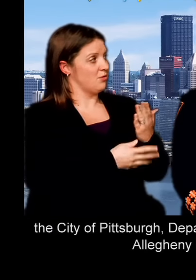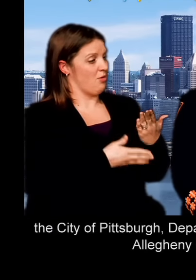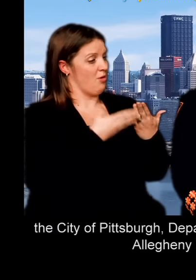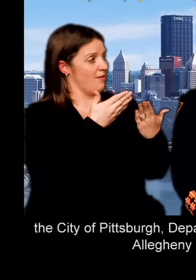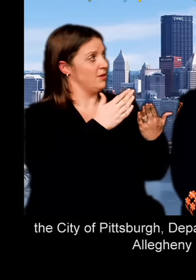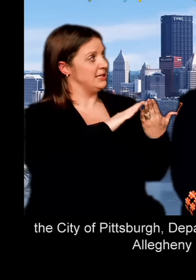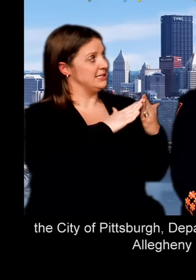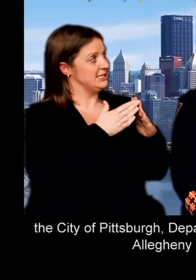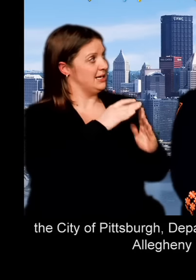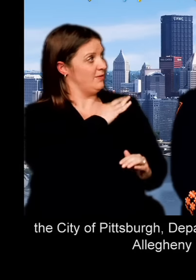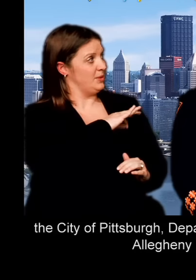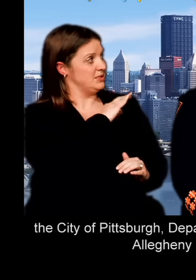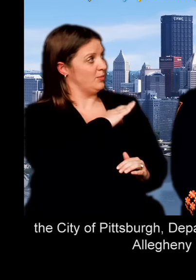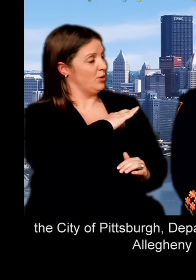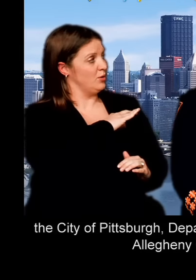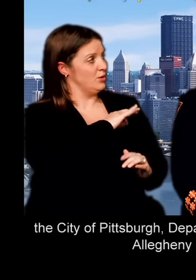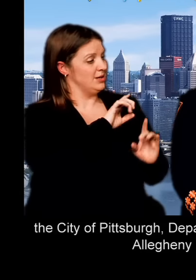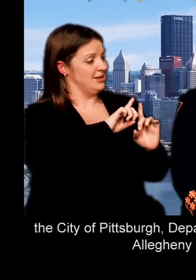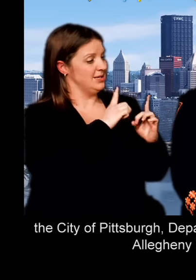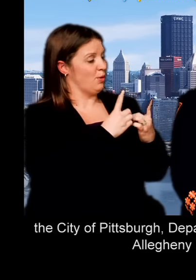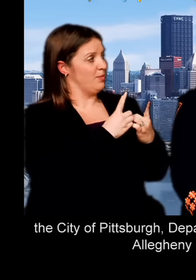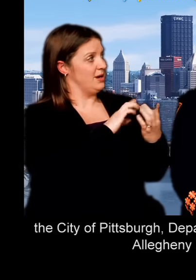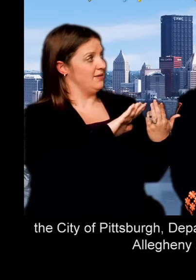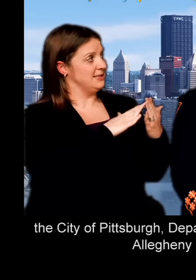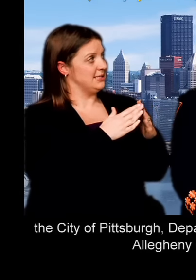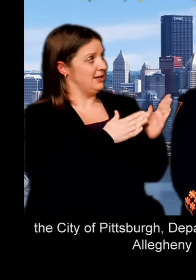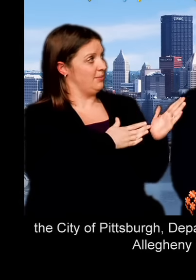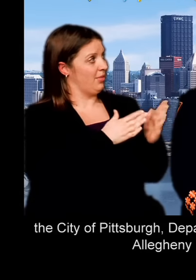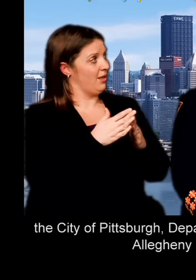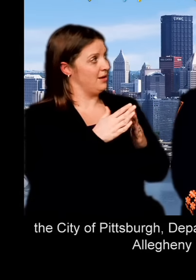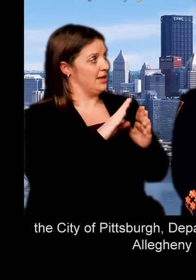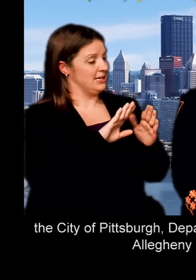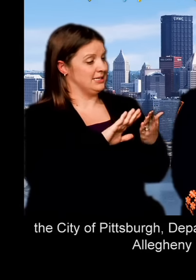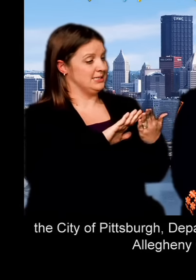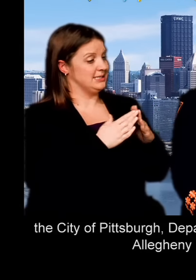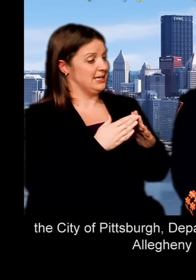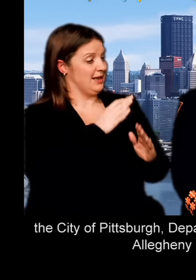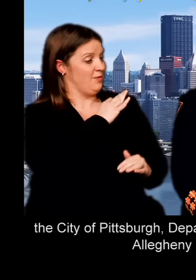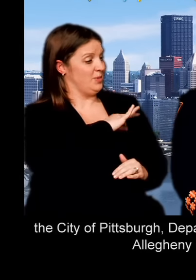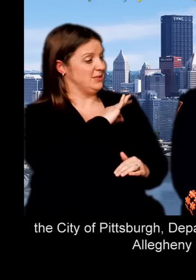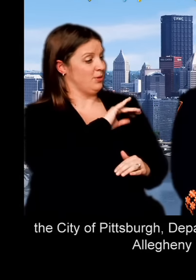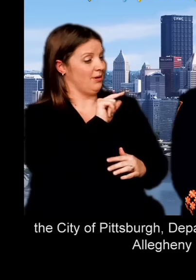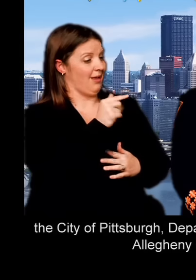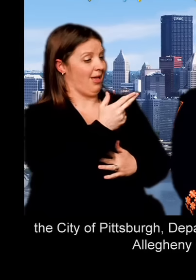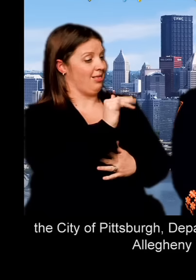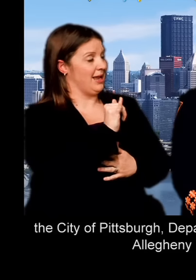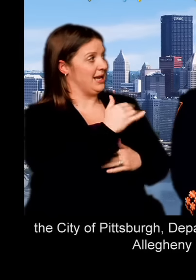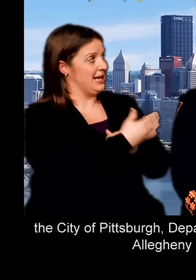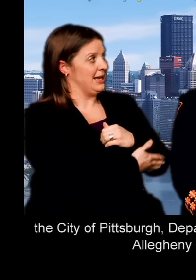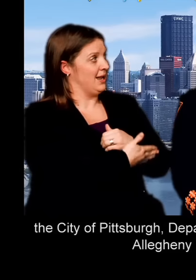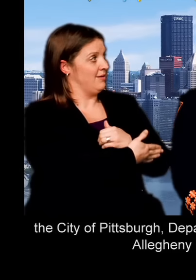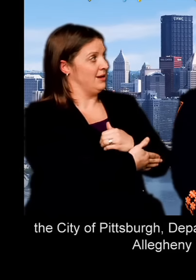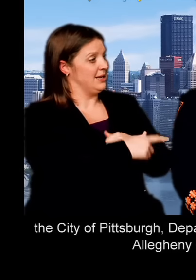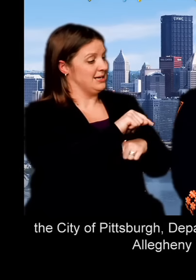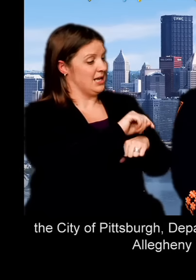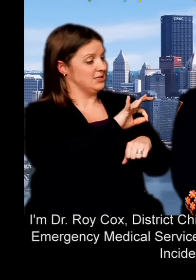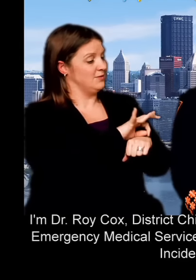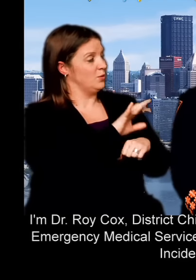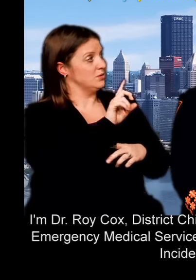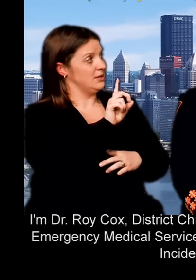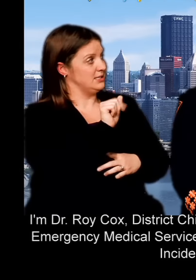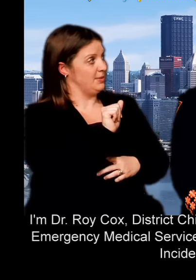offered by the City of Pittsburgh, Department of City Planning, and the City of Pittsburgh Allegheny County Task Force on